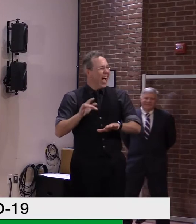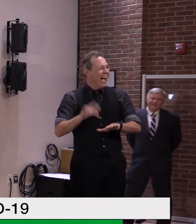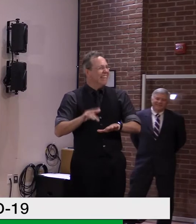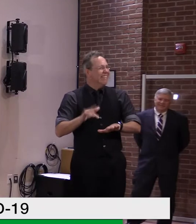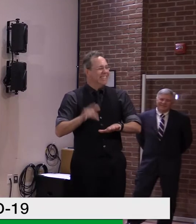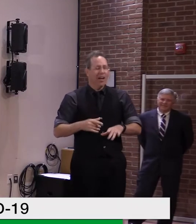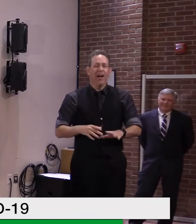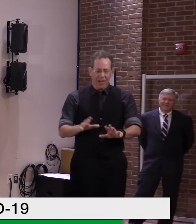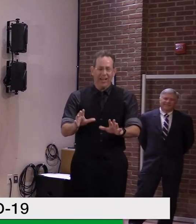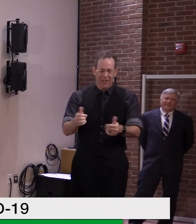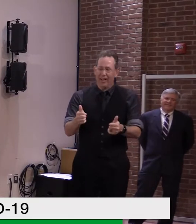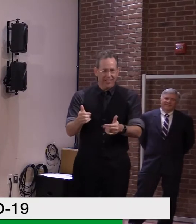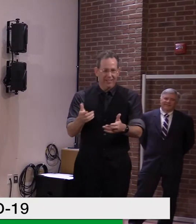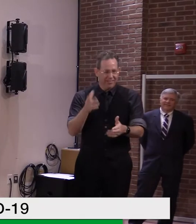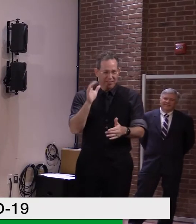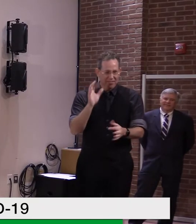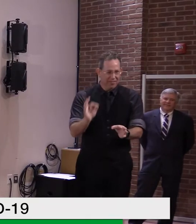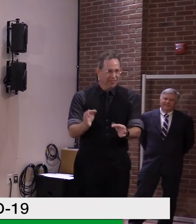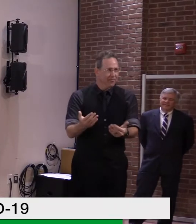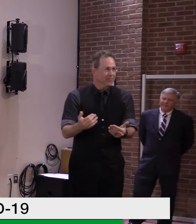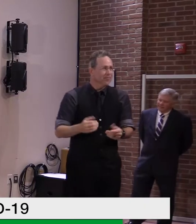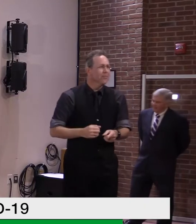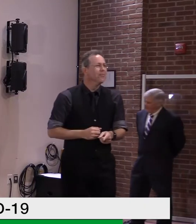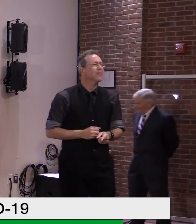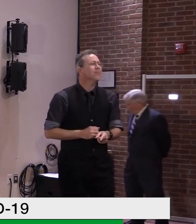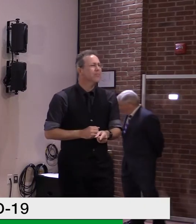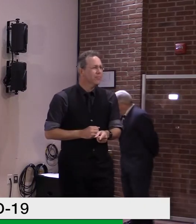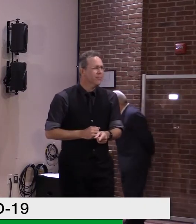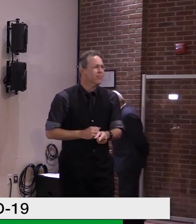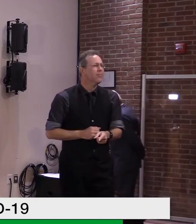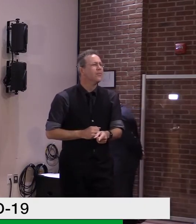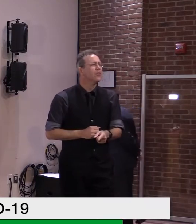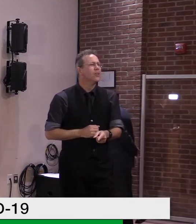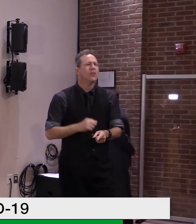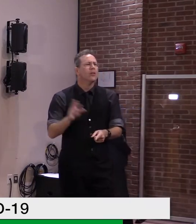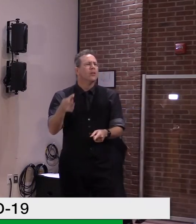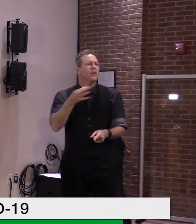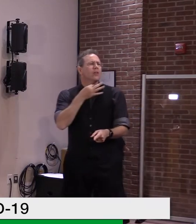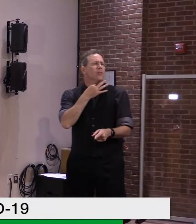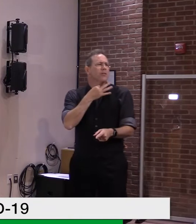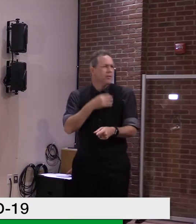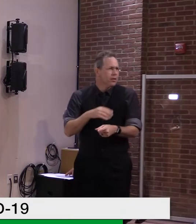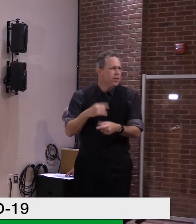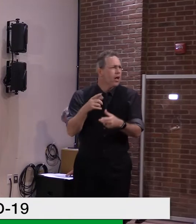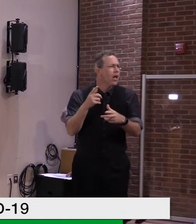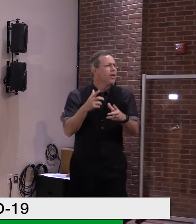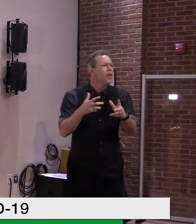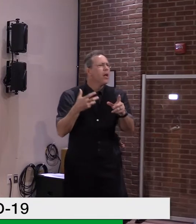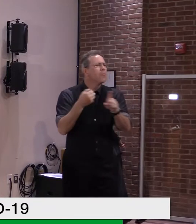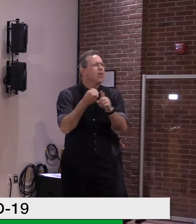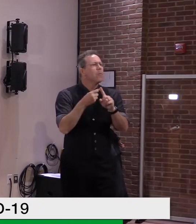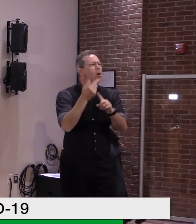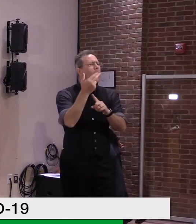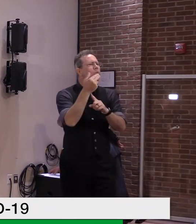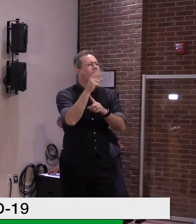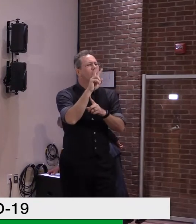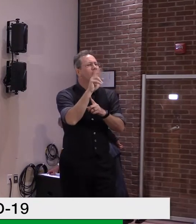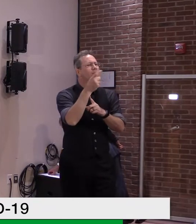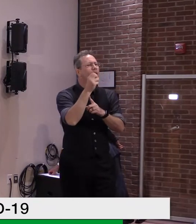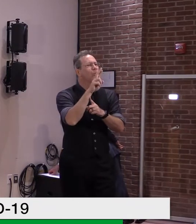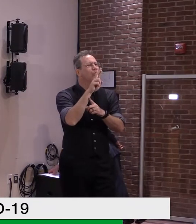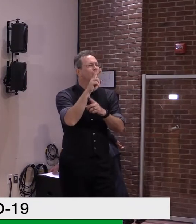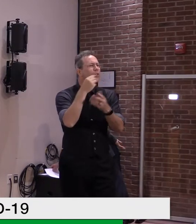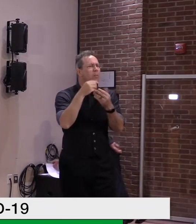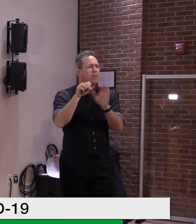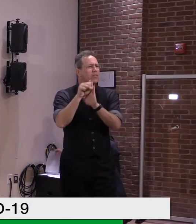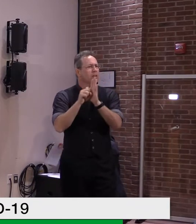on the motel voucher program ending this month? We've had a couple of questions about that, and one I got